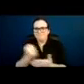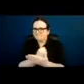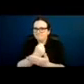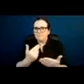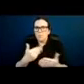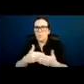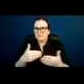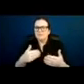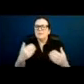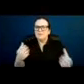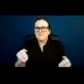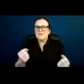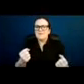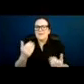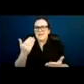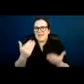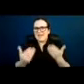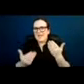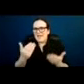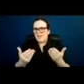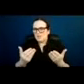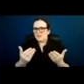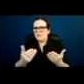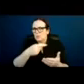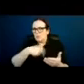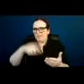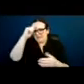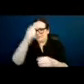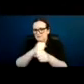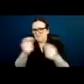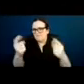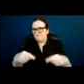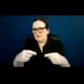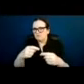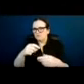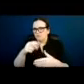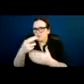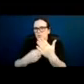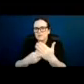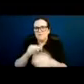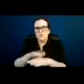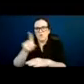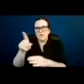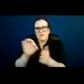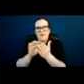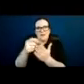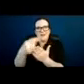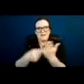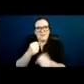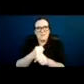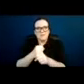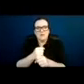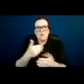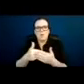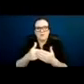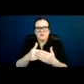in reflecting that fully in the final state report by the UN reporting guidelines around format and word